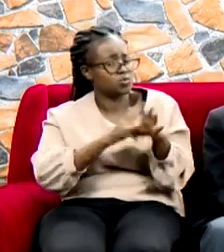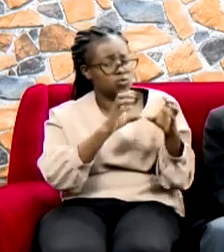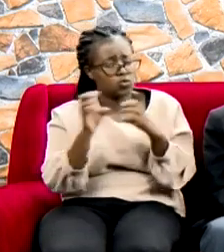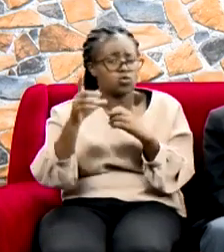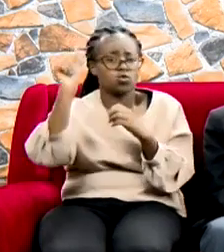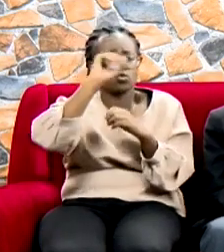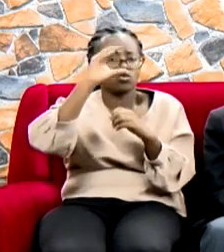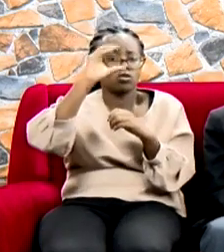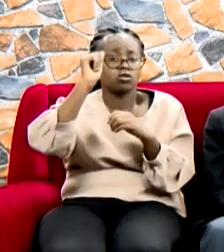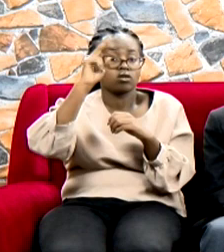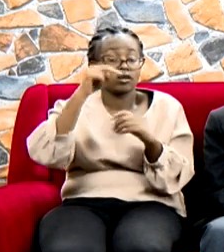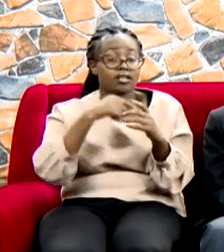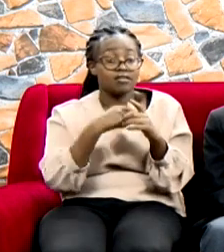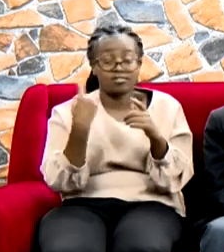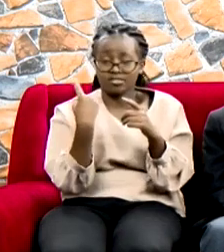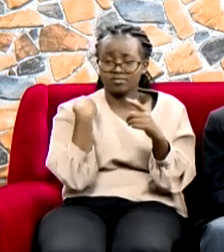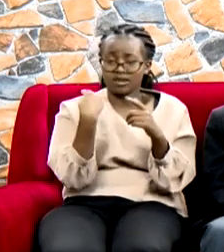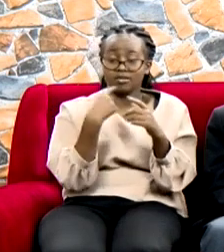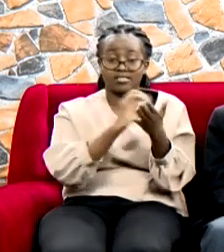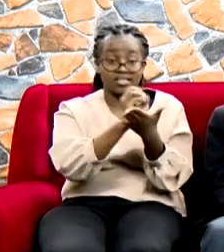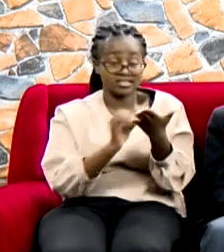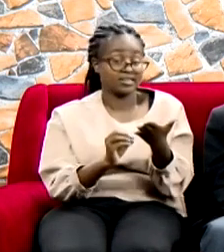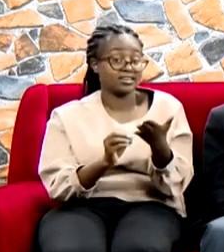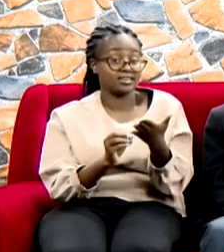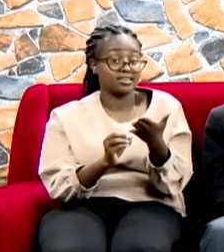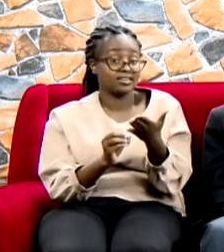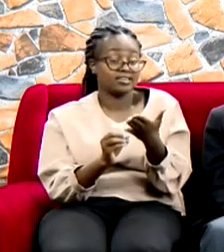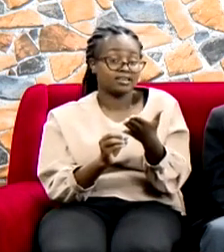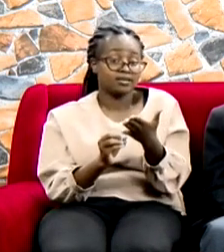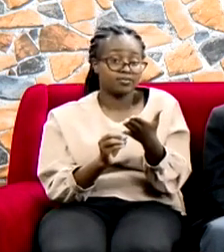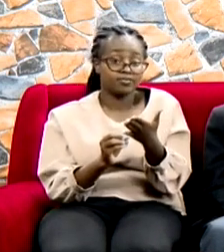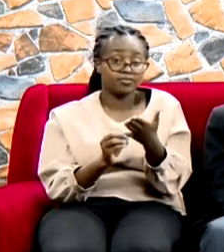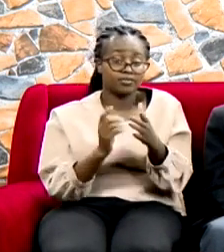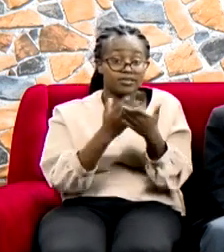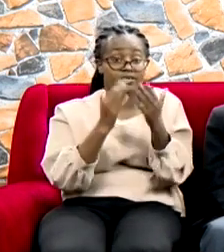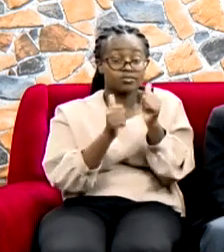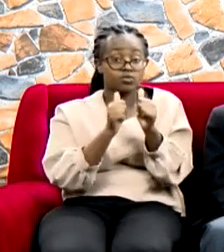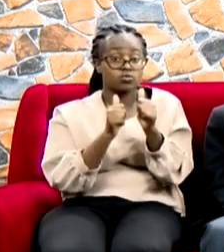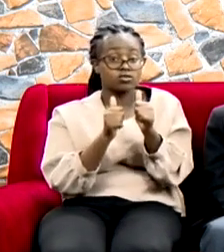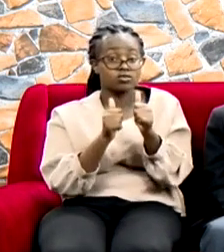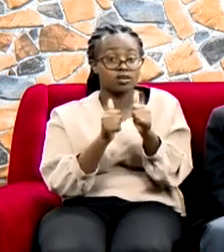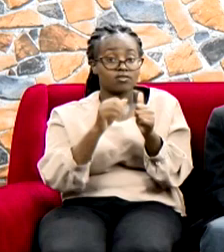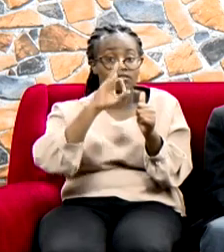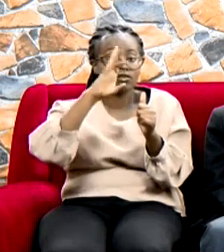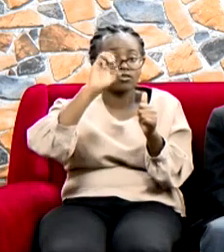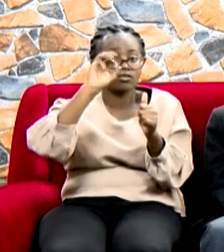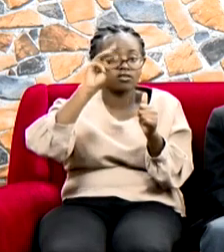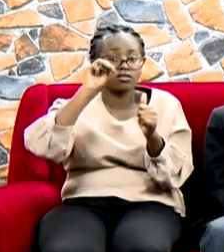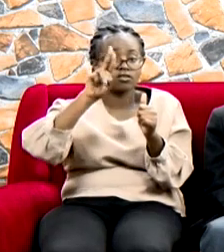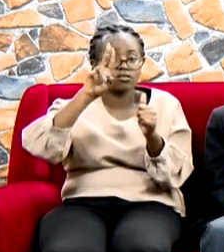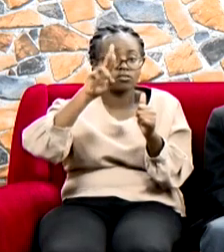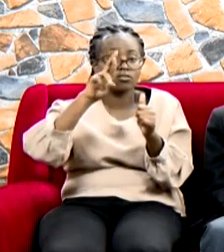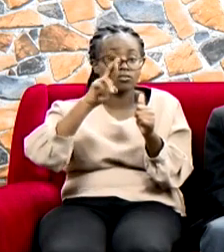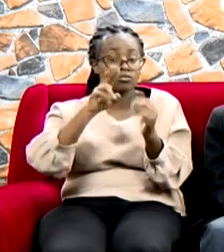a scan, there is some numbers that they write. They write head circumference, abdominal circumference, and something with the femur. I was very